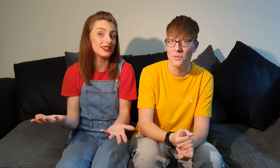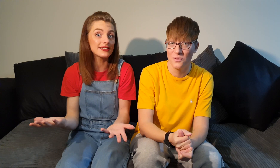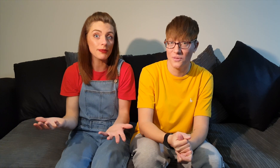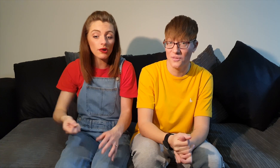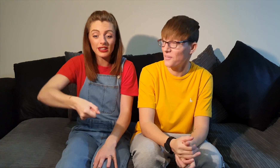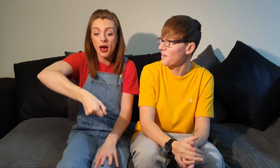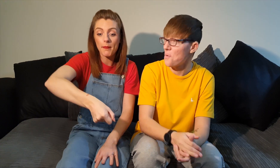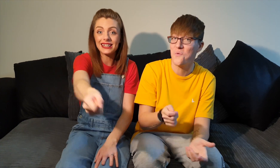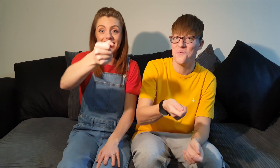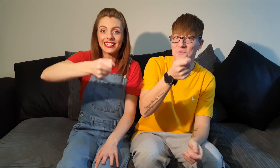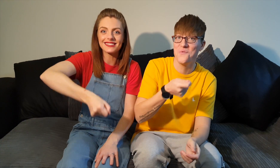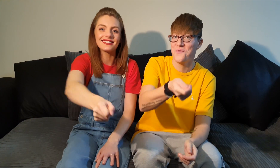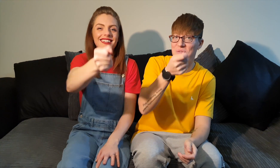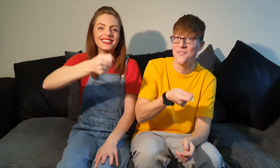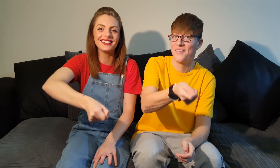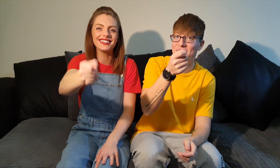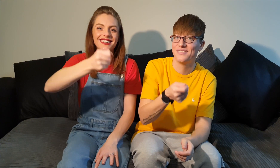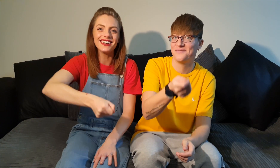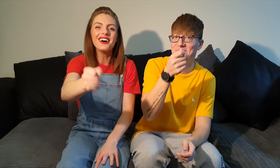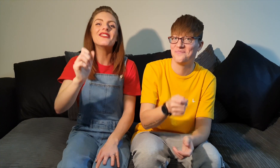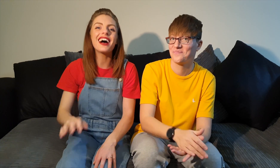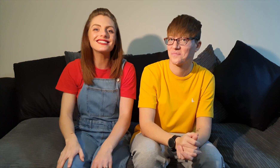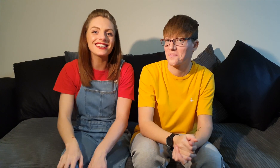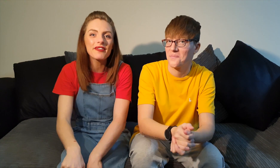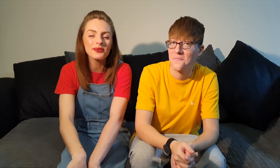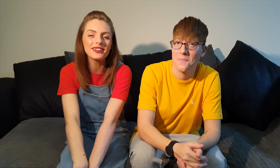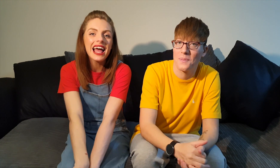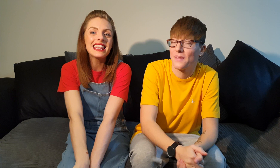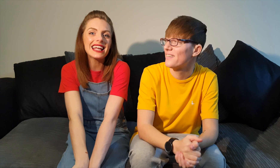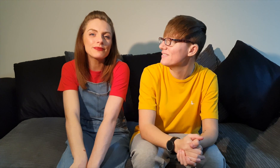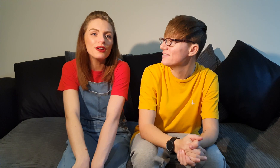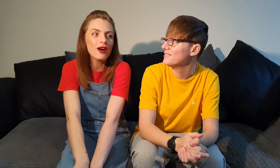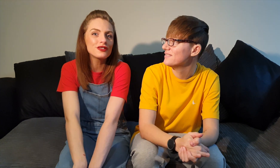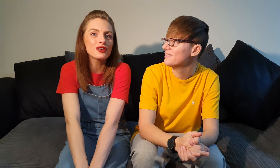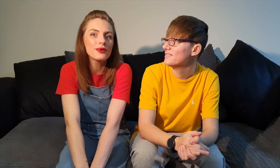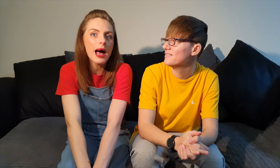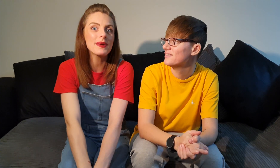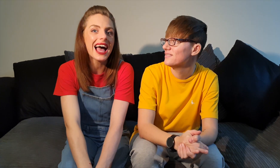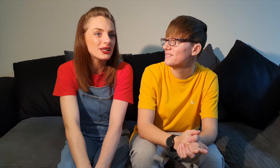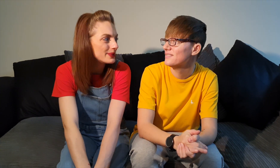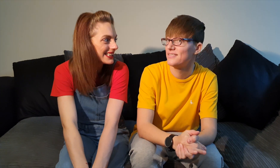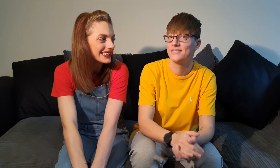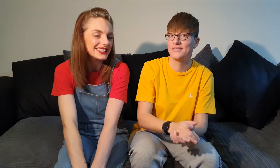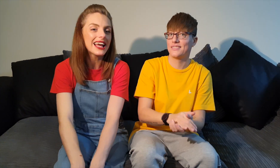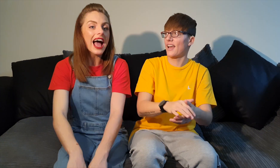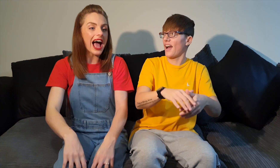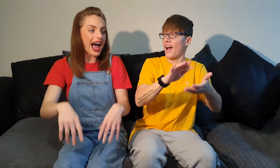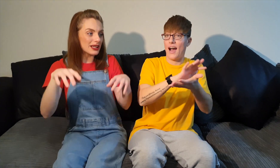Easter morning. Pancakes. Well done everyone. Let's move on to Happy Halloween.